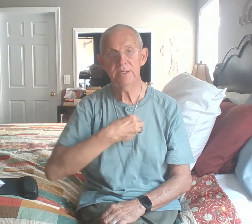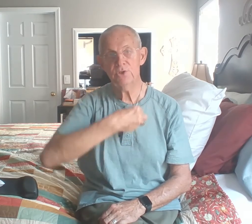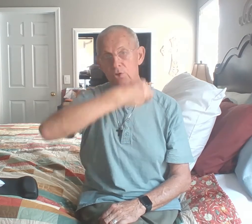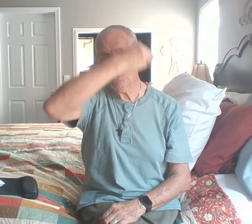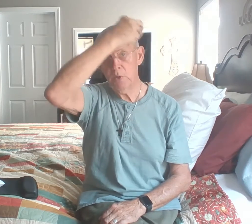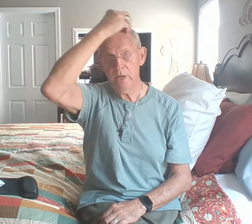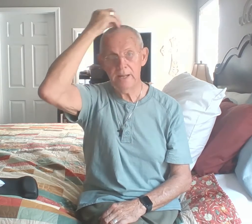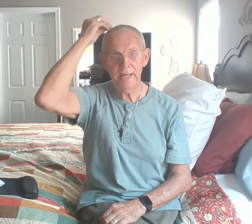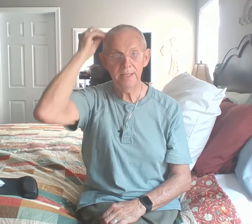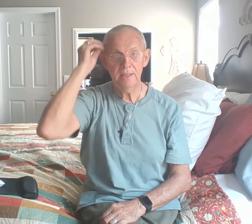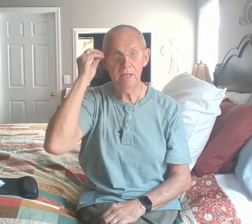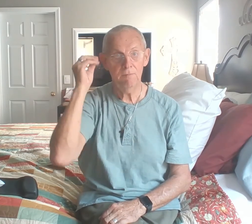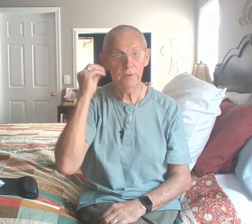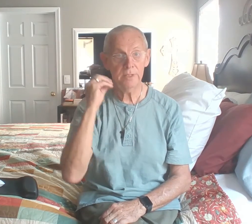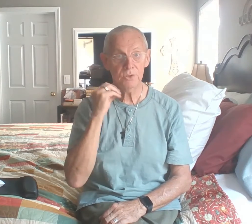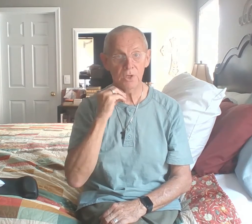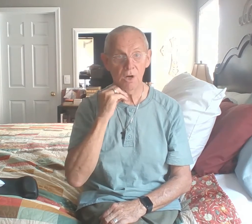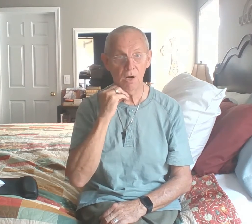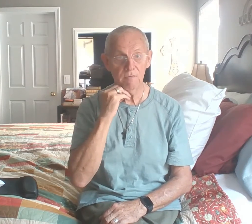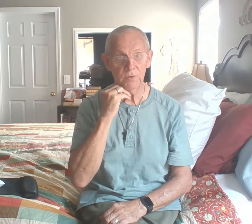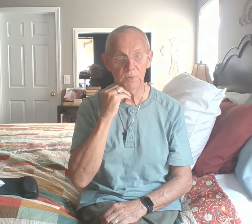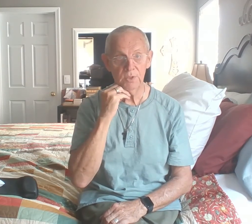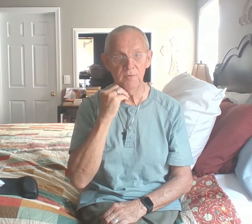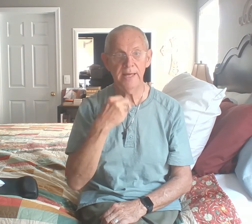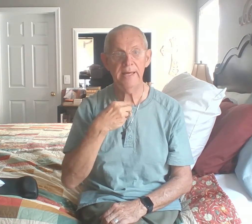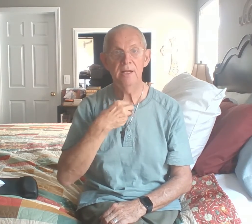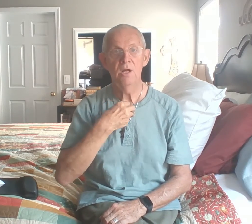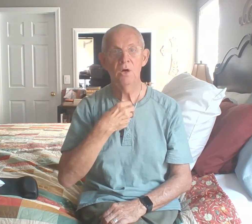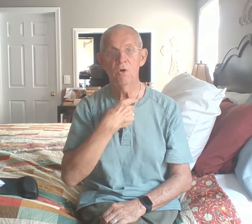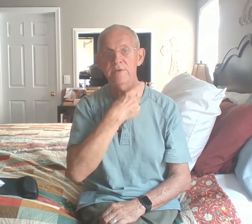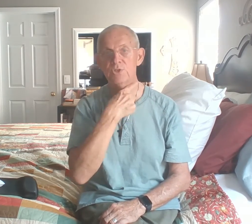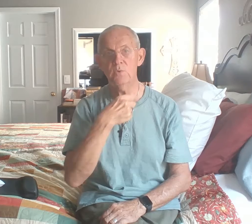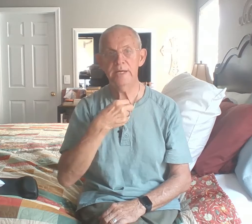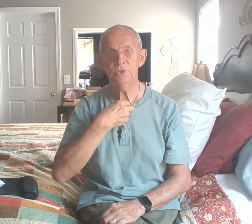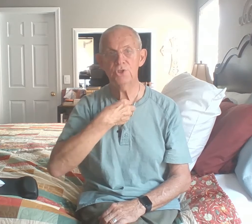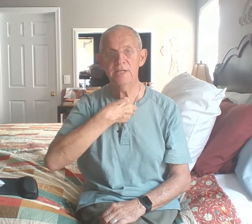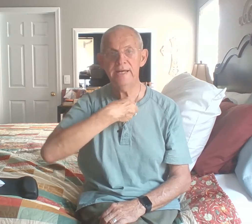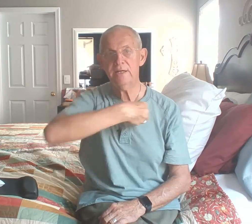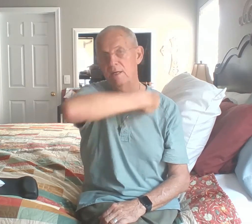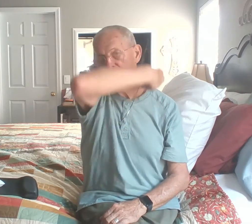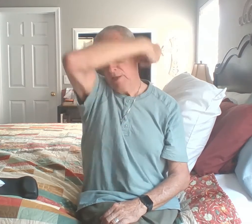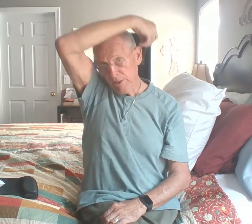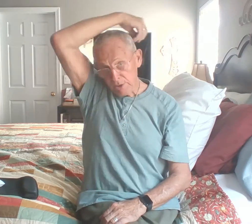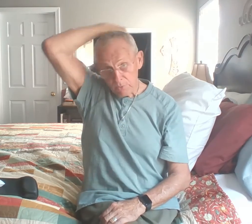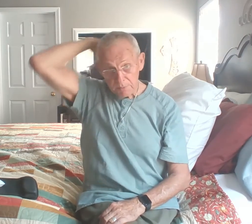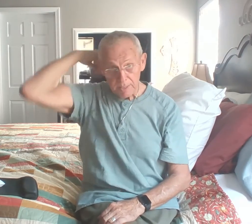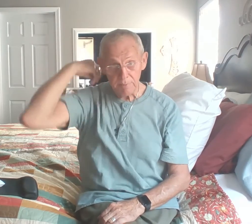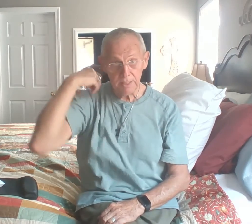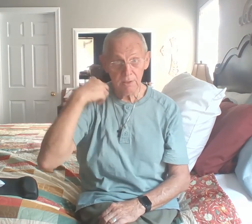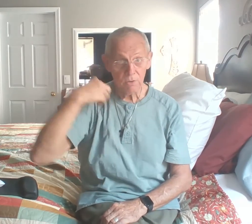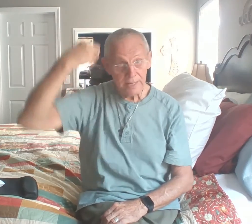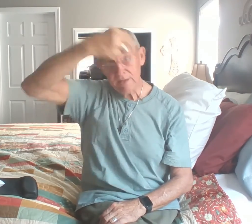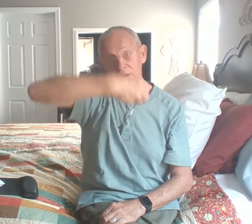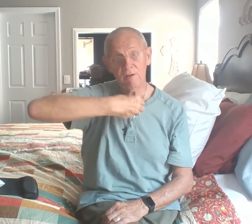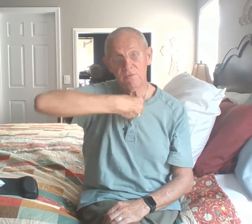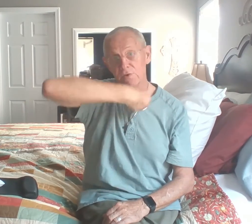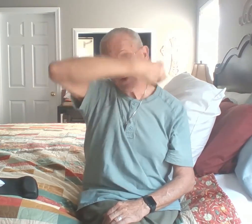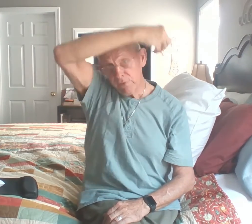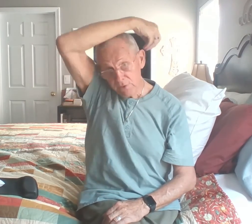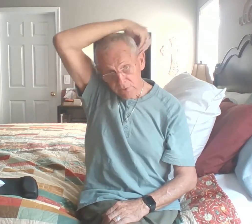going to wear a head covering scarf, you would do that. Or if it's around your neck, you would maybe go down a little further